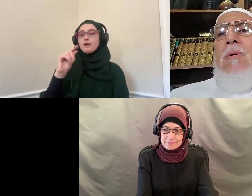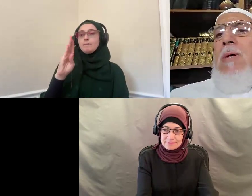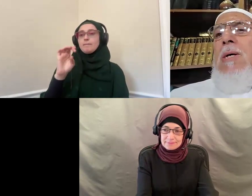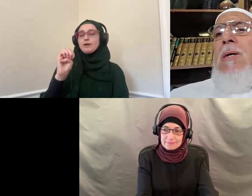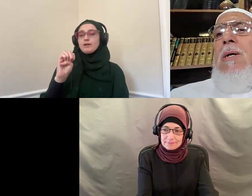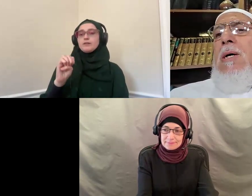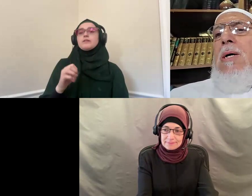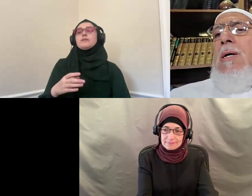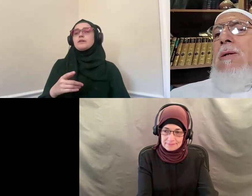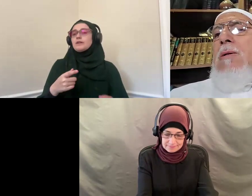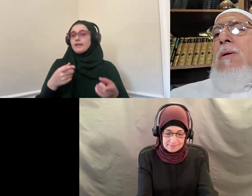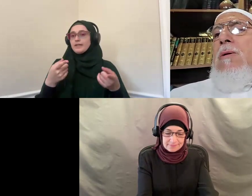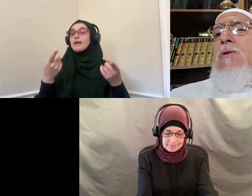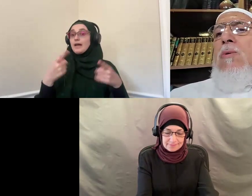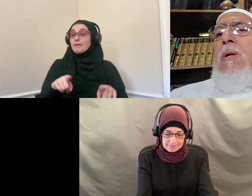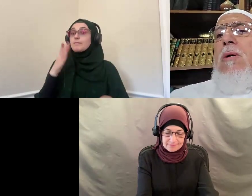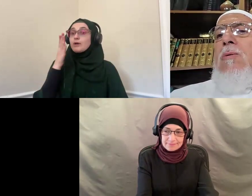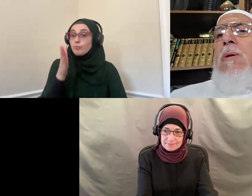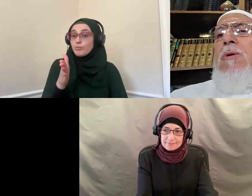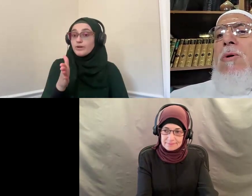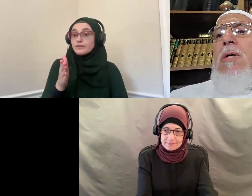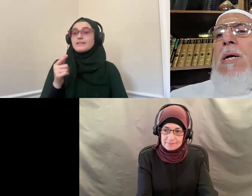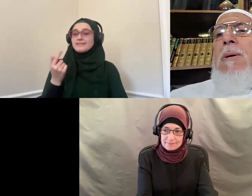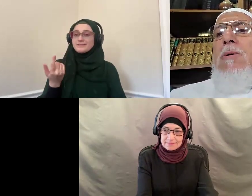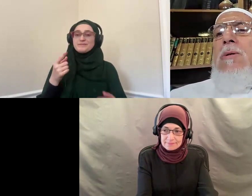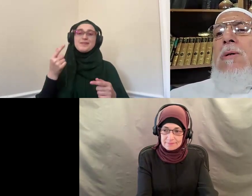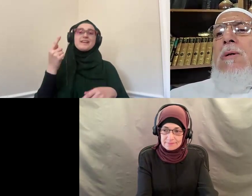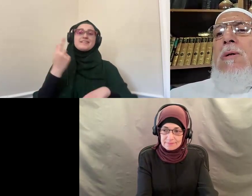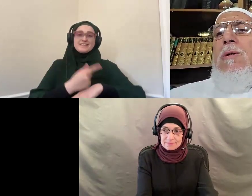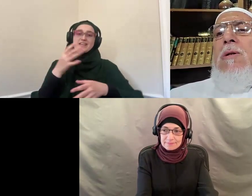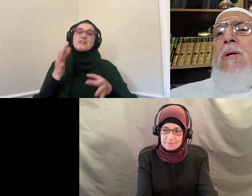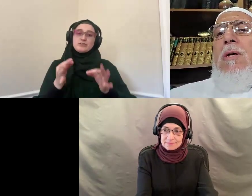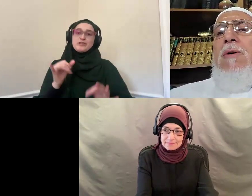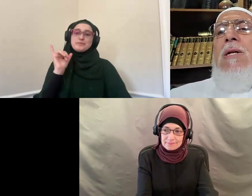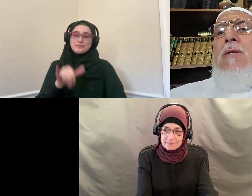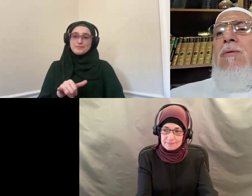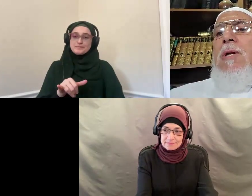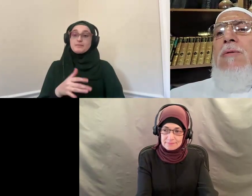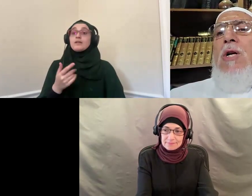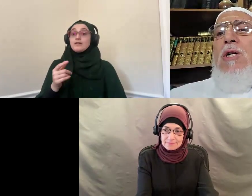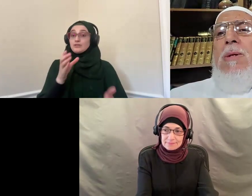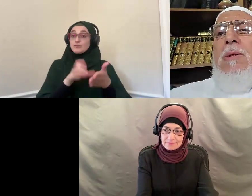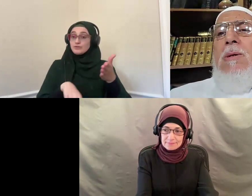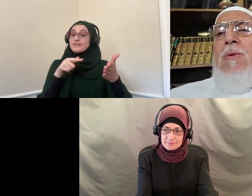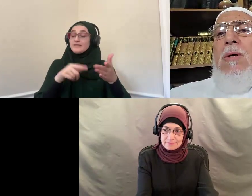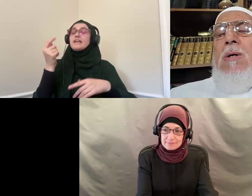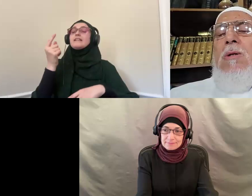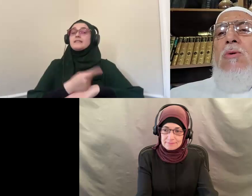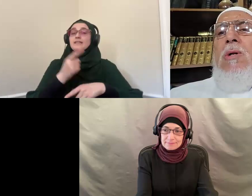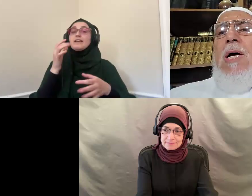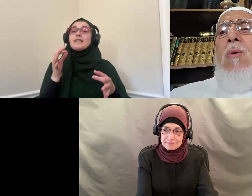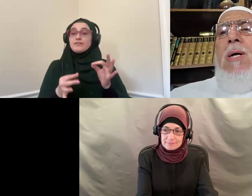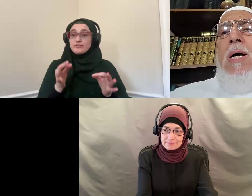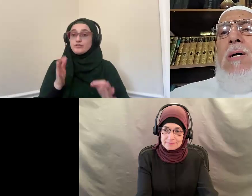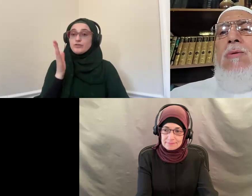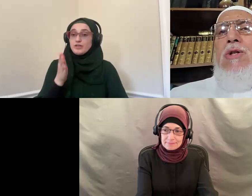Okay? And the surah will be talking about the events of the Day of Judgment. It's